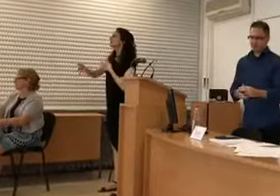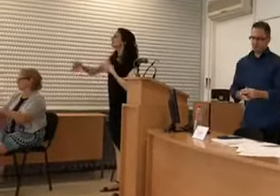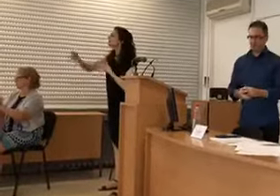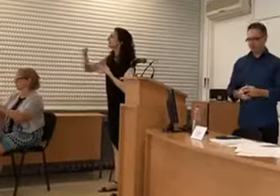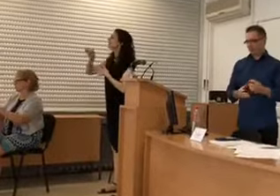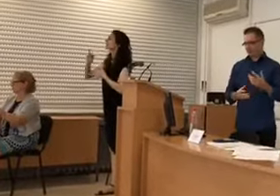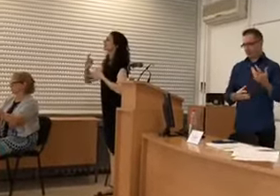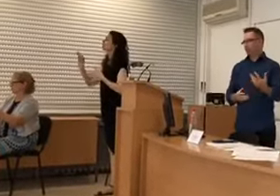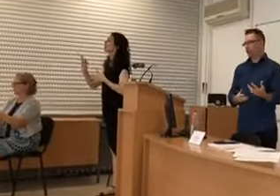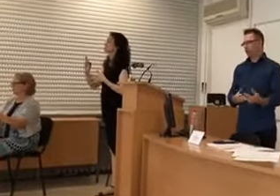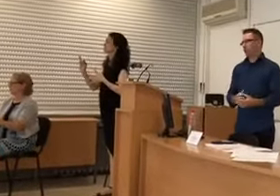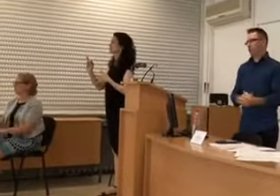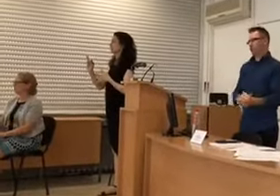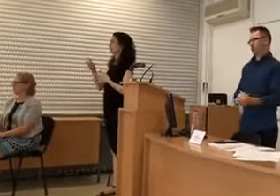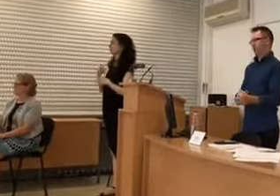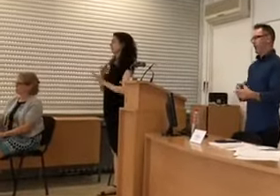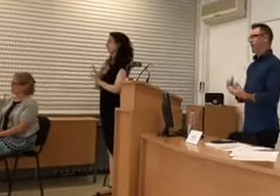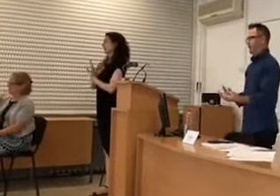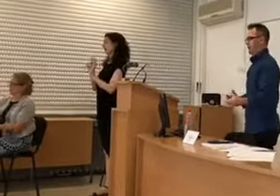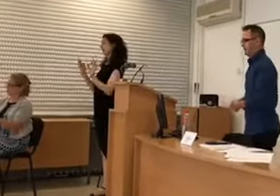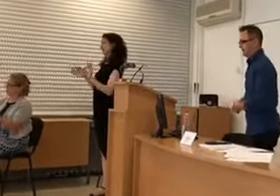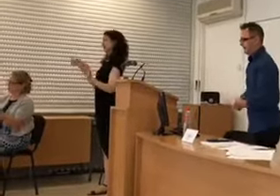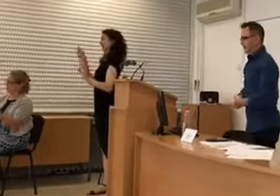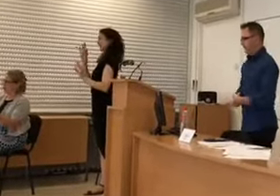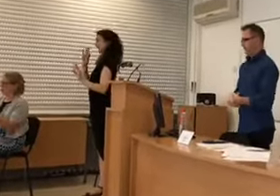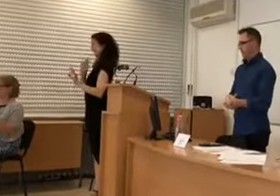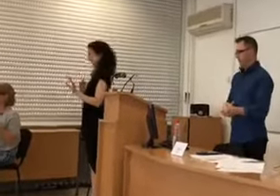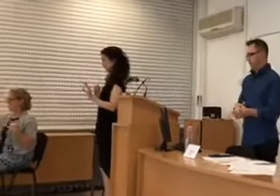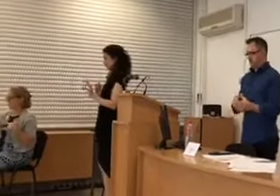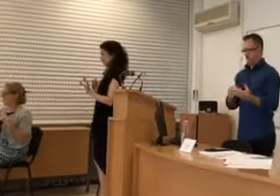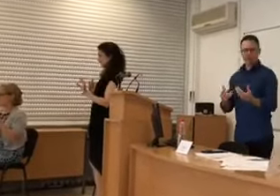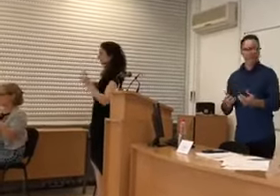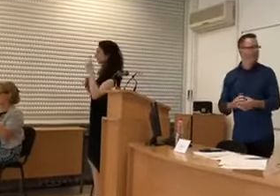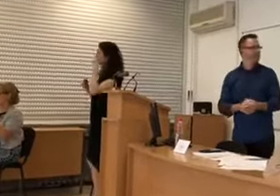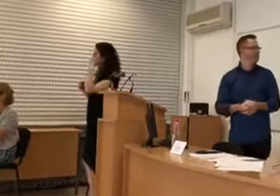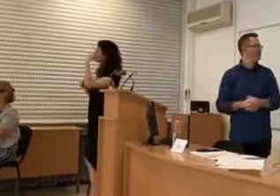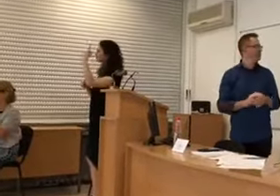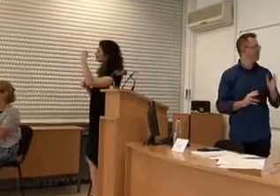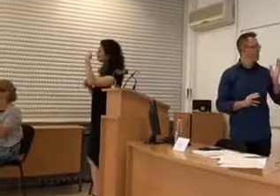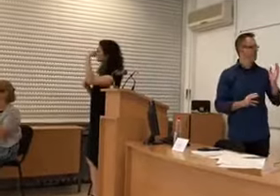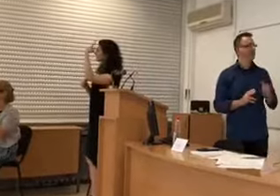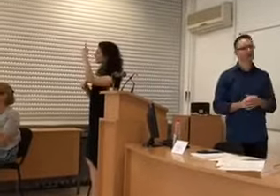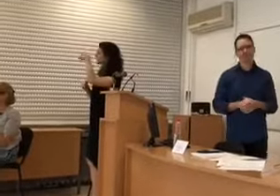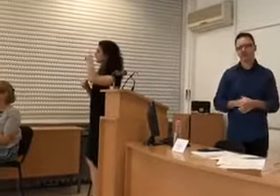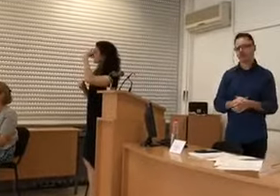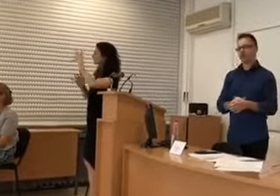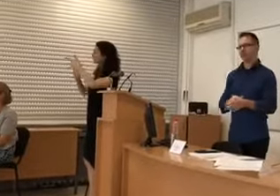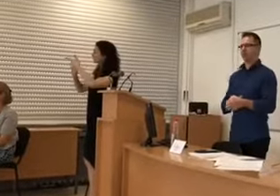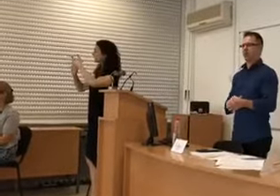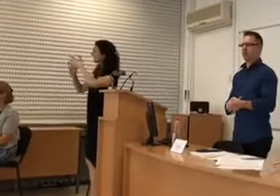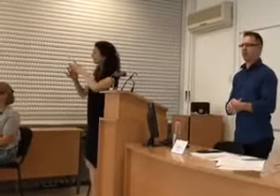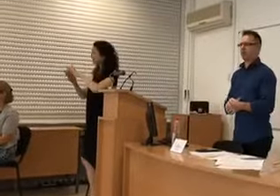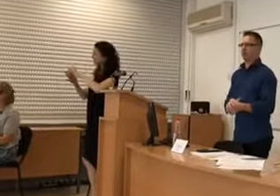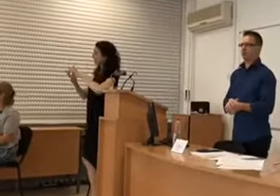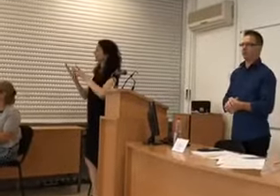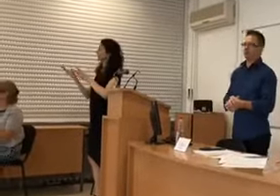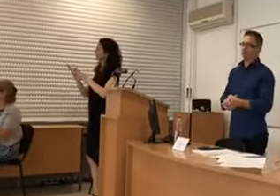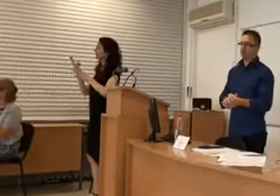Definitely, the result of the advent of internet in about love and sex